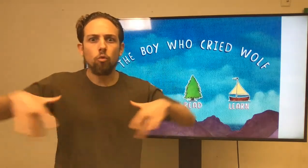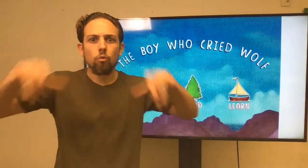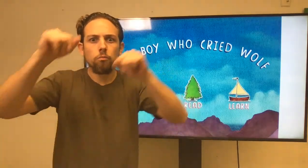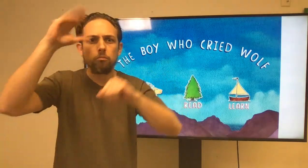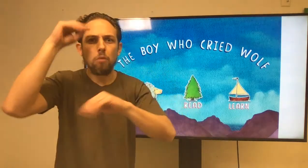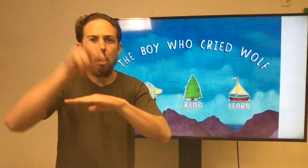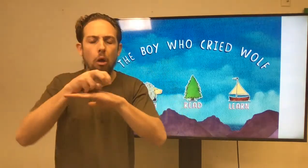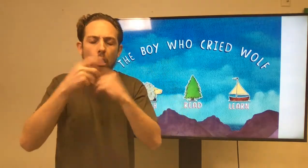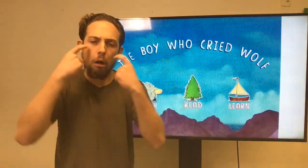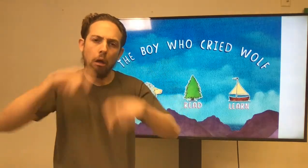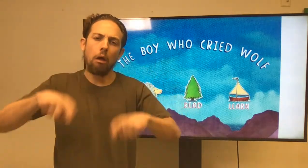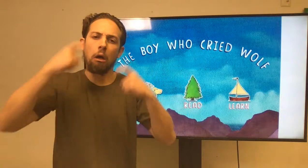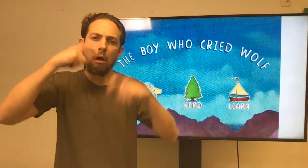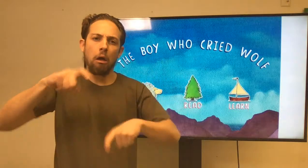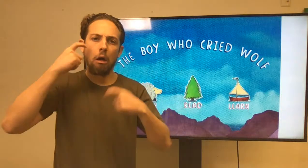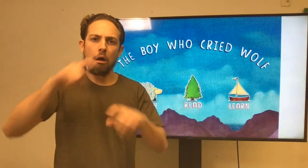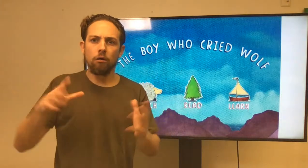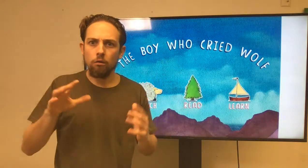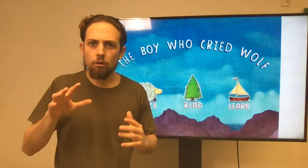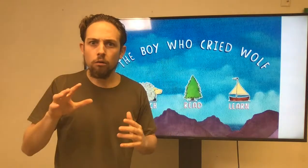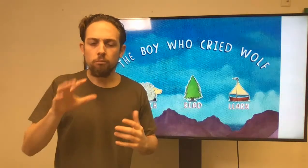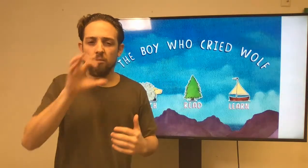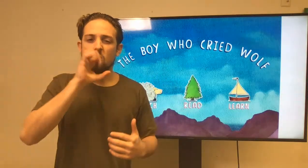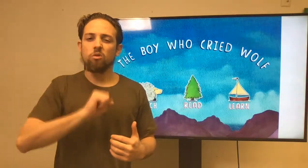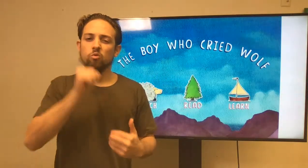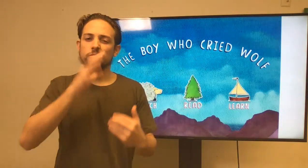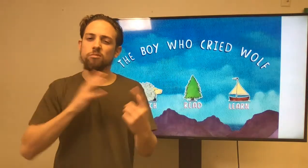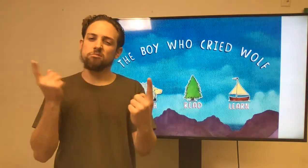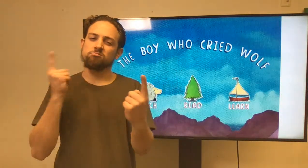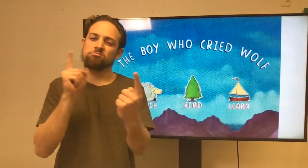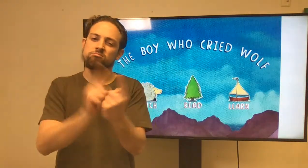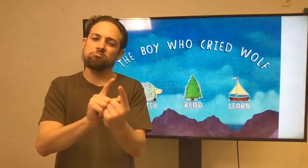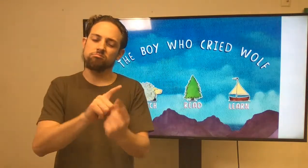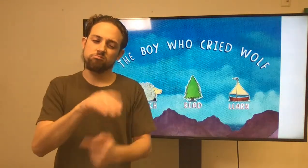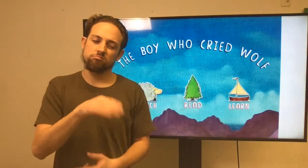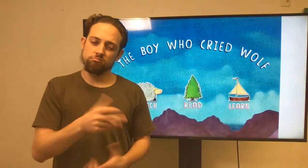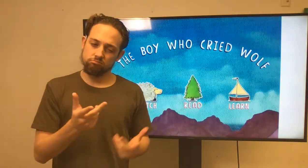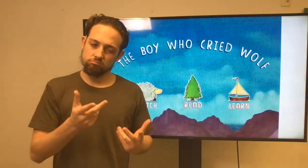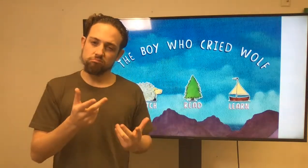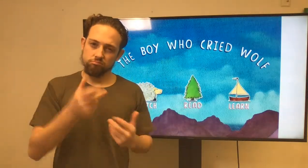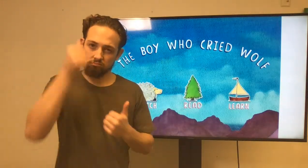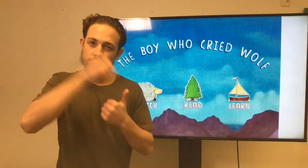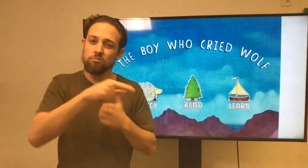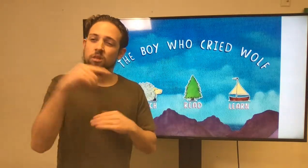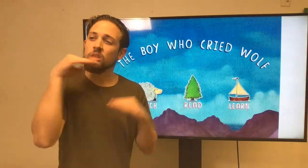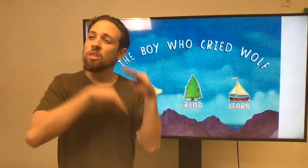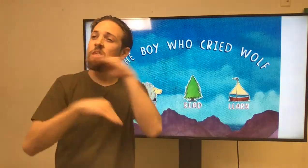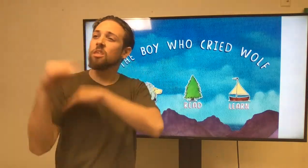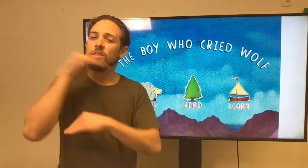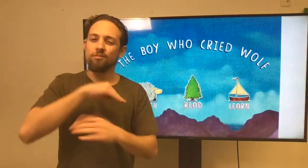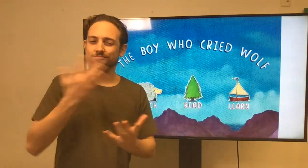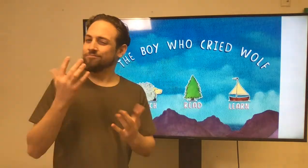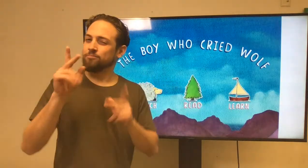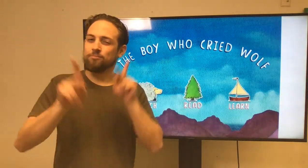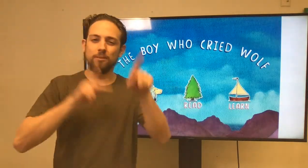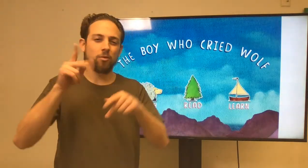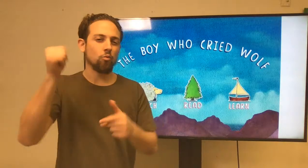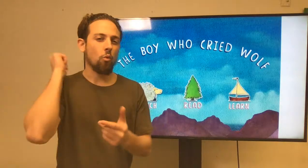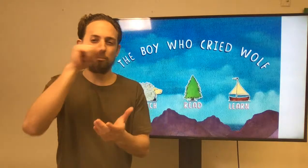down, they thought they'd check on him. They ran up to the top of the mountain, and the boy was sitting there crying without the sheep. The old woman said,